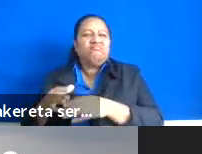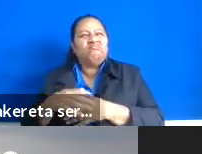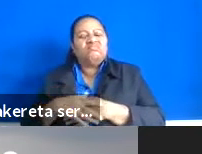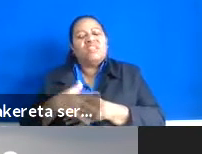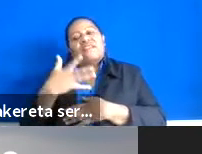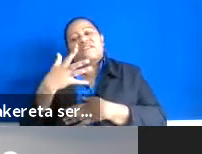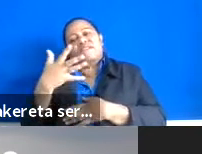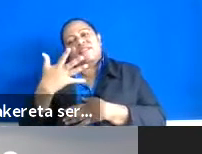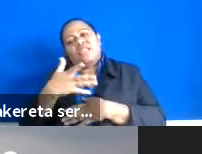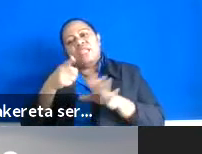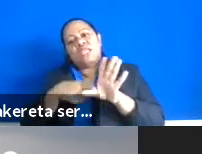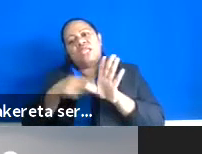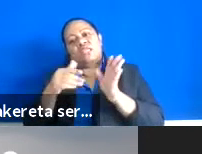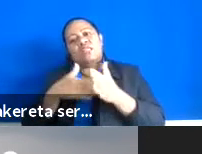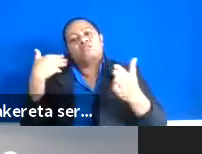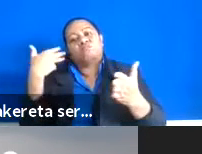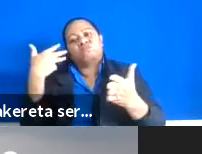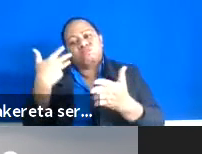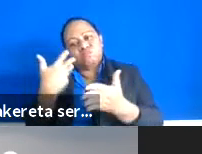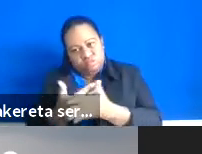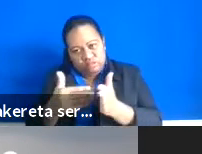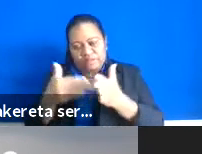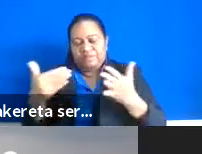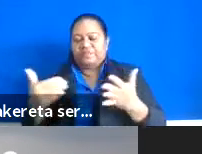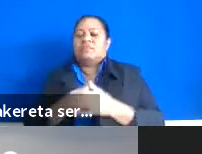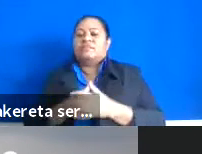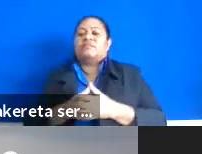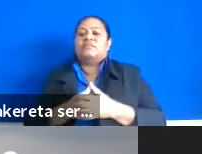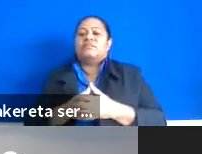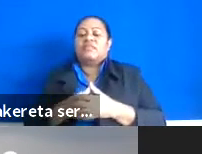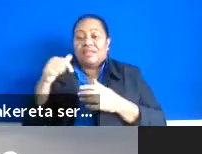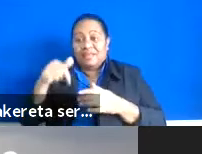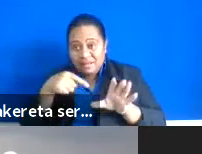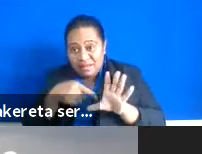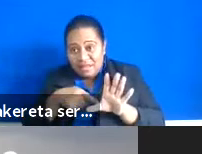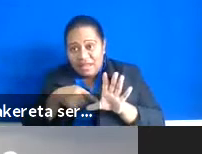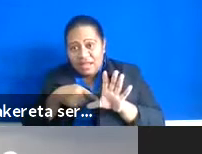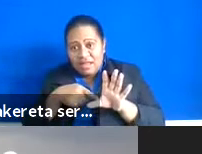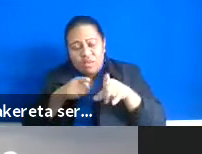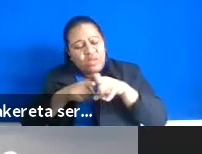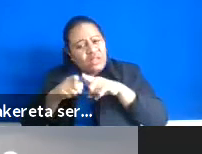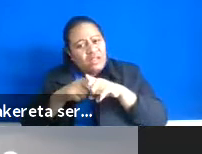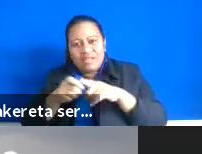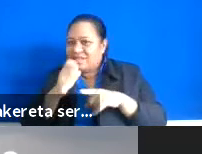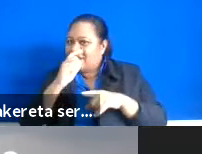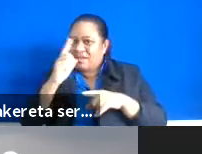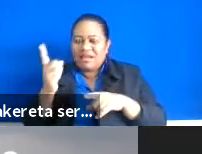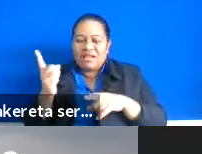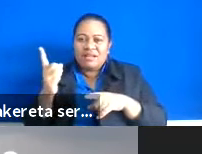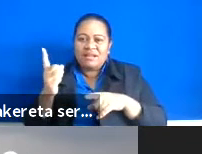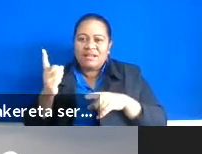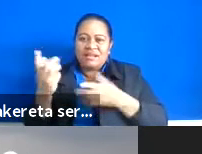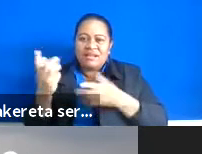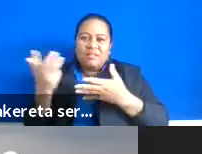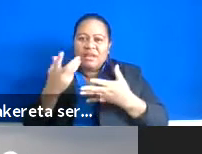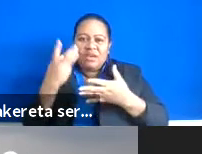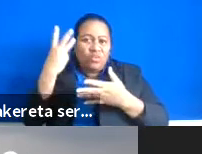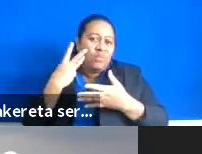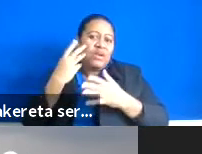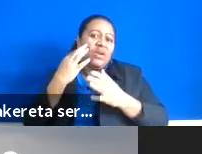After these years, we have learned that we can get the women to participate when we go into the